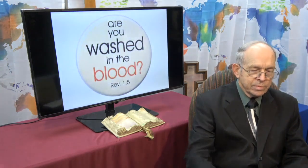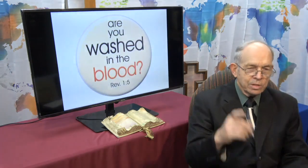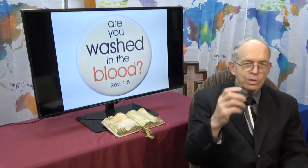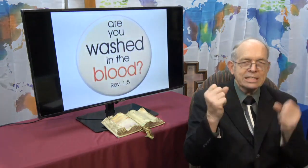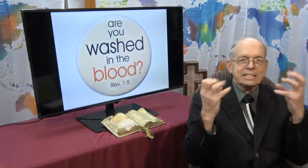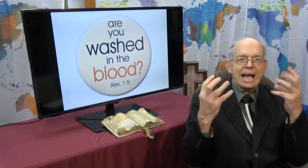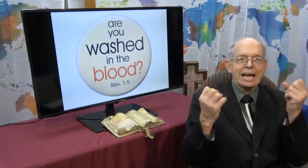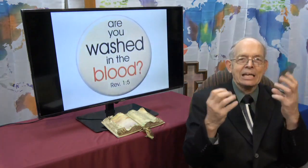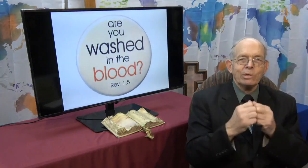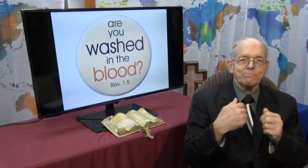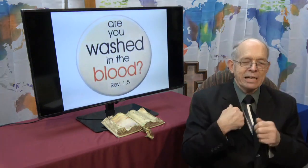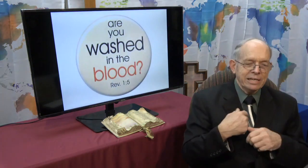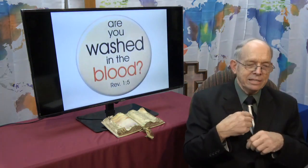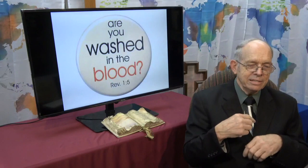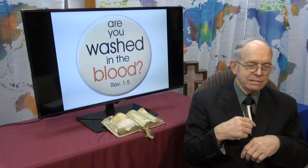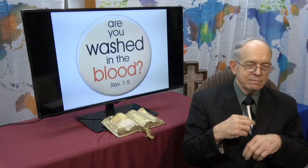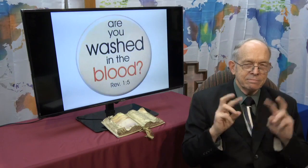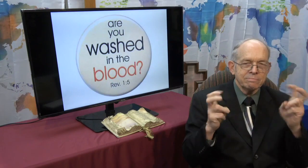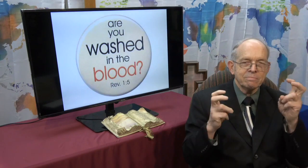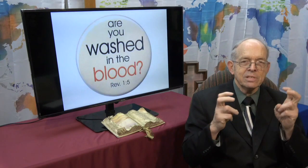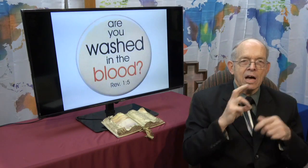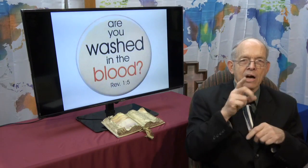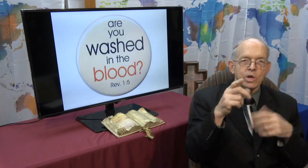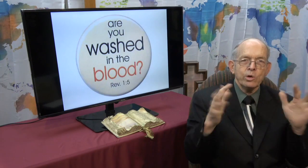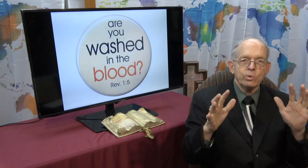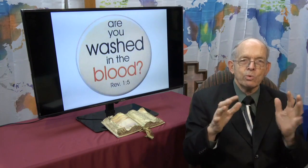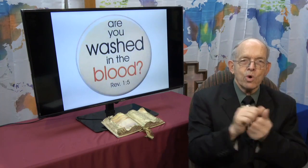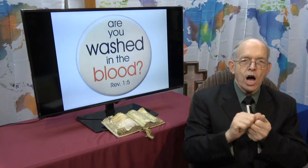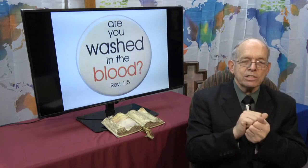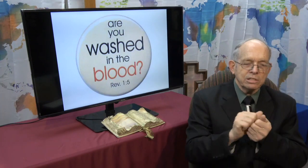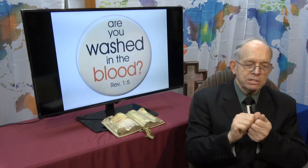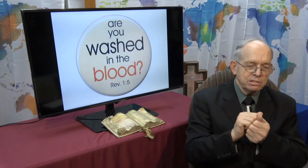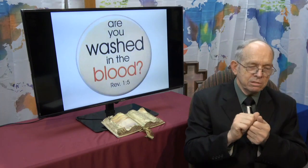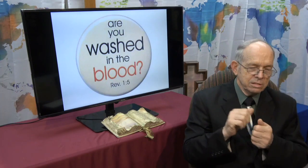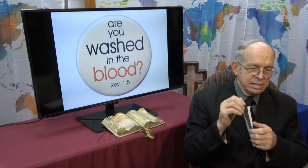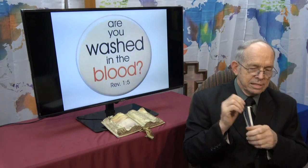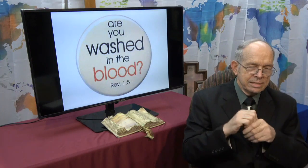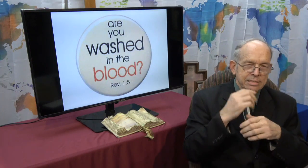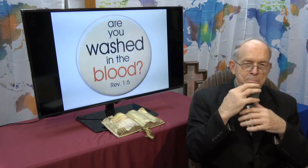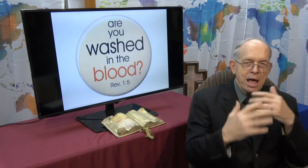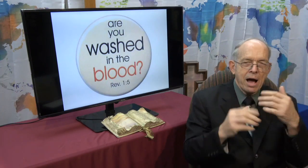You stay with me. Are you righteous in the blood?